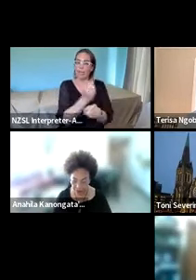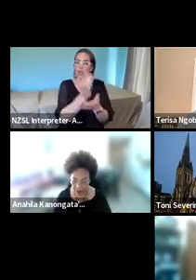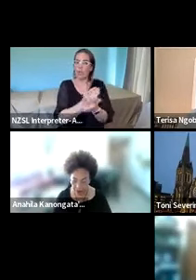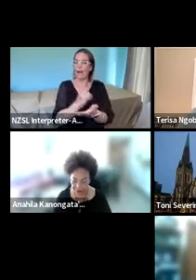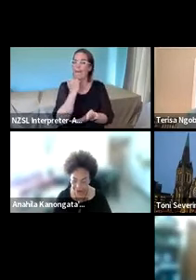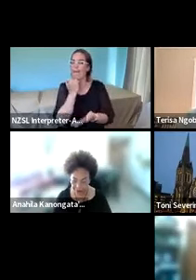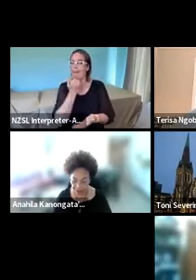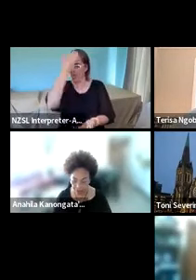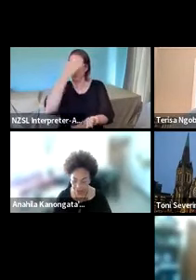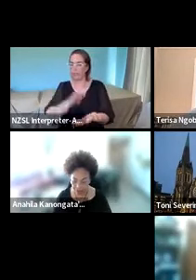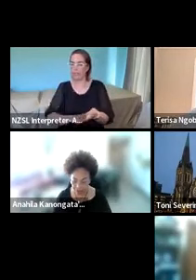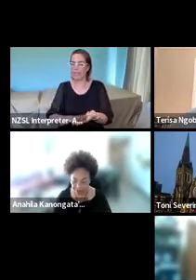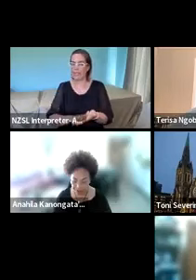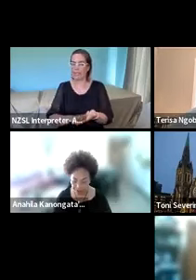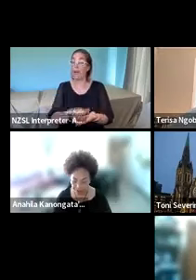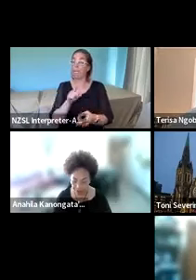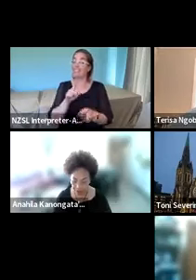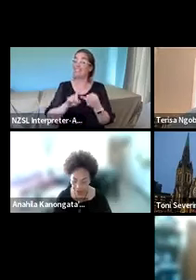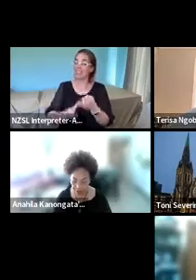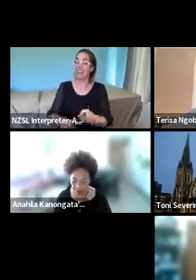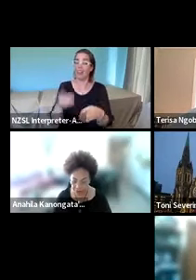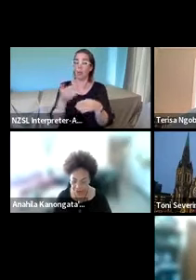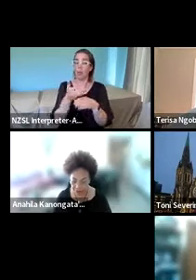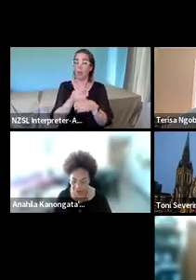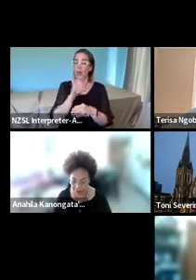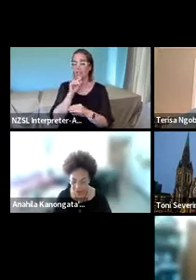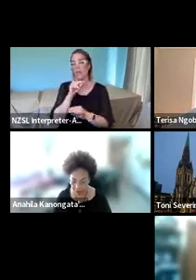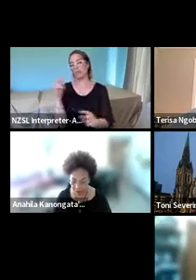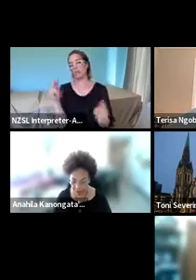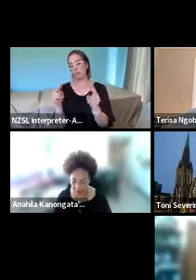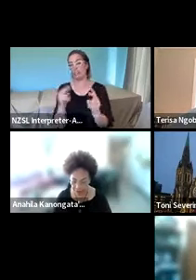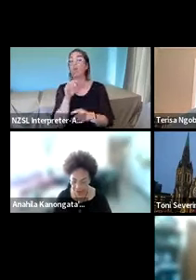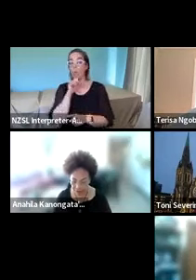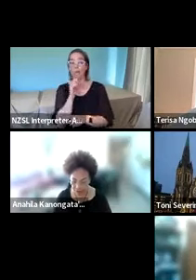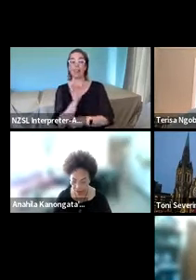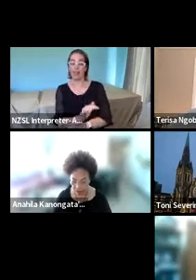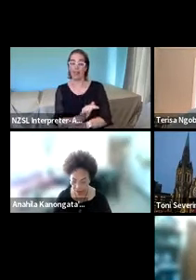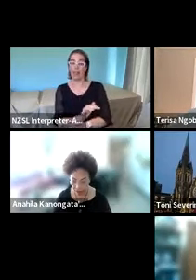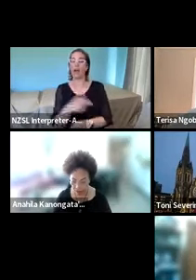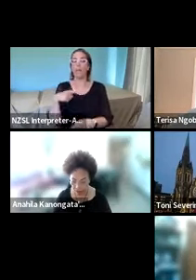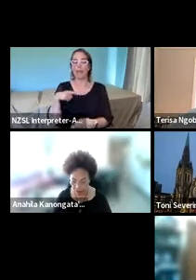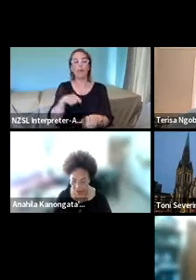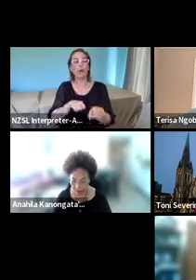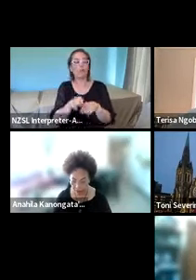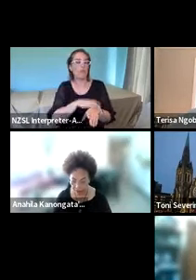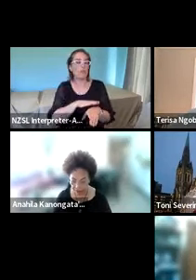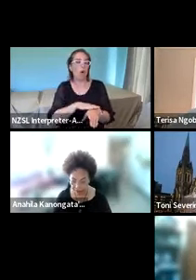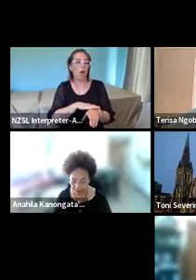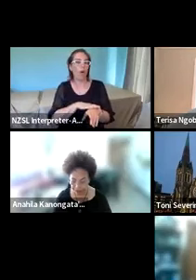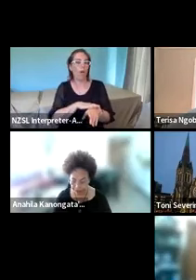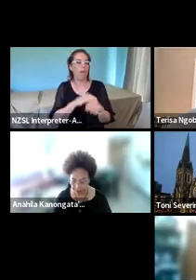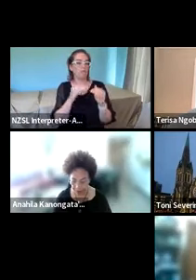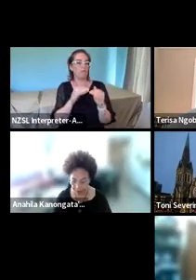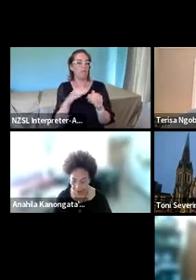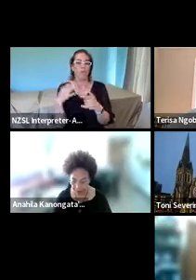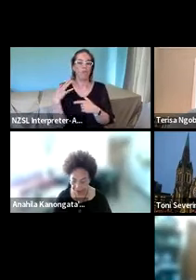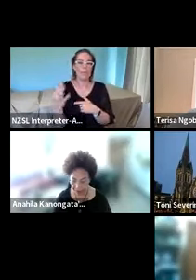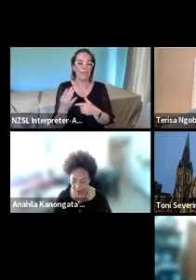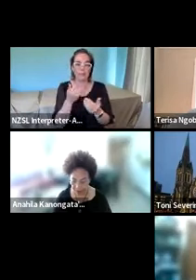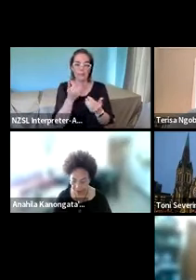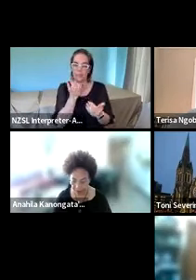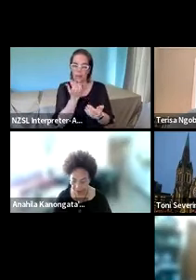that still be that workers' voice would be there, because that's often an underrepresented and undervalued skill that is